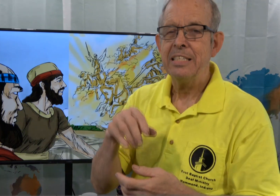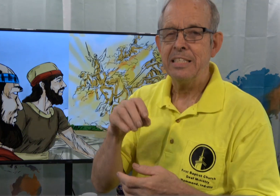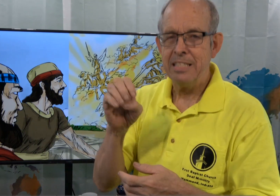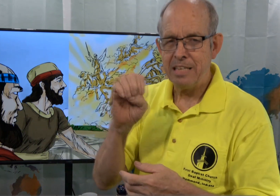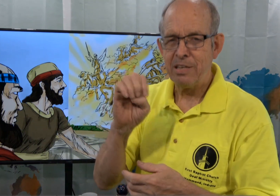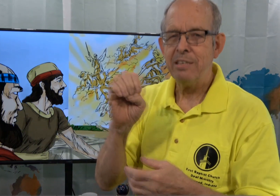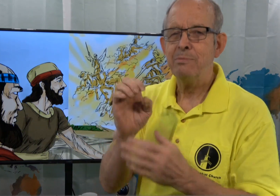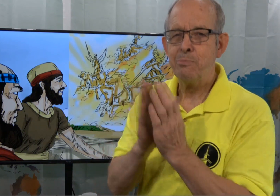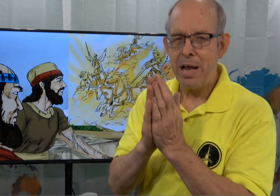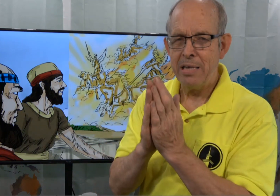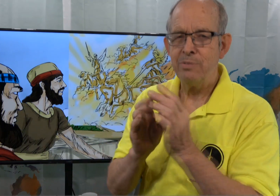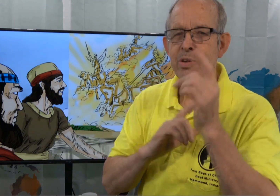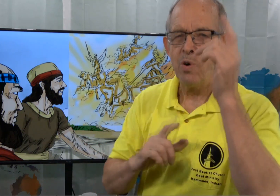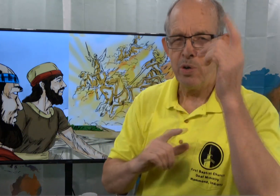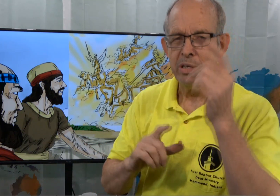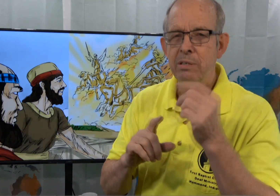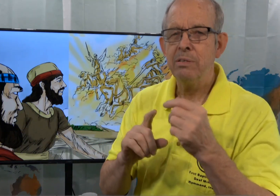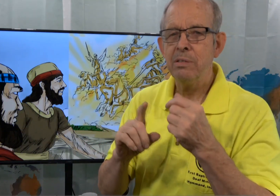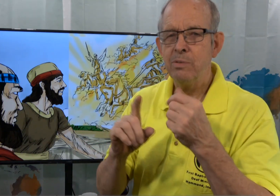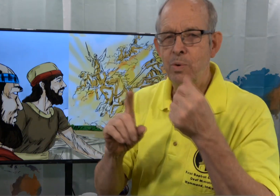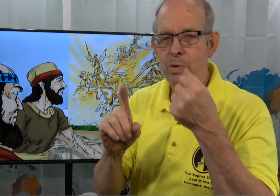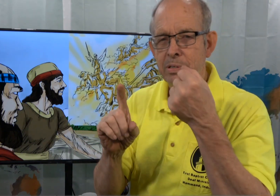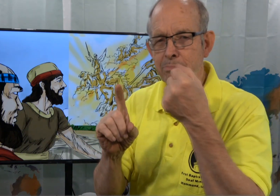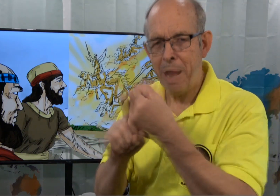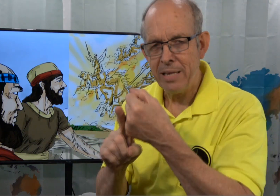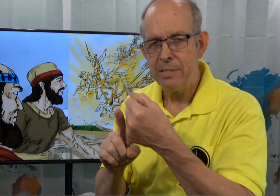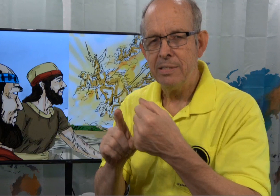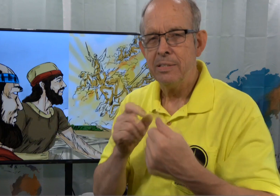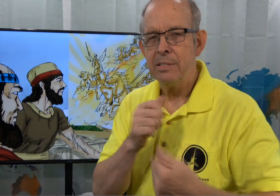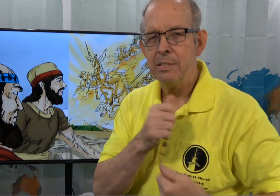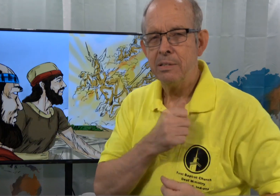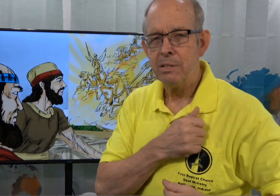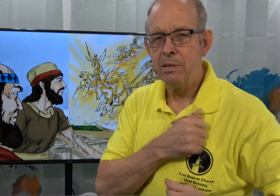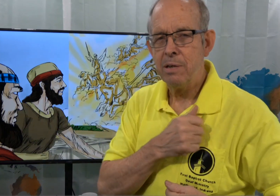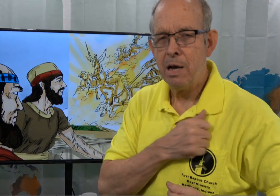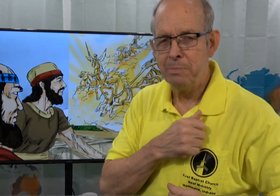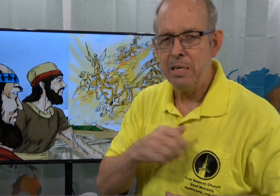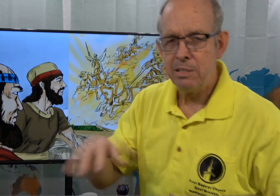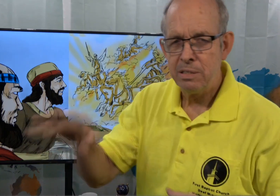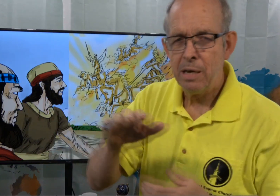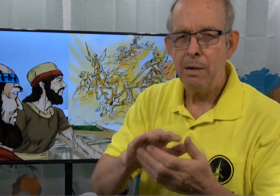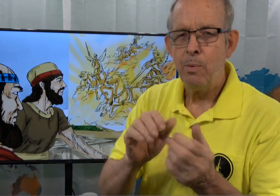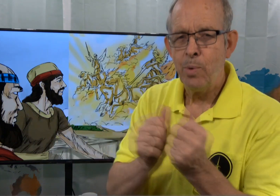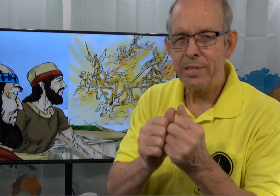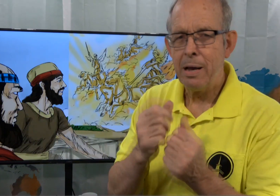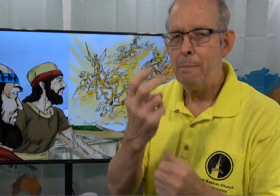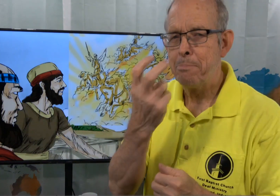You let the pray the Lord to spite the enemy with the